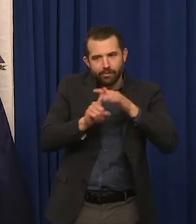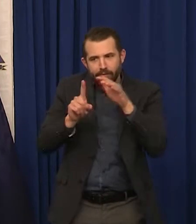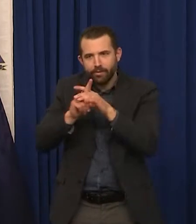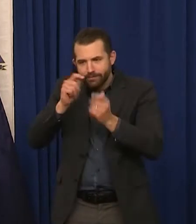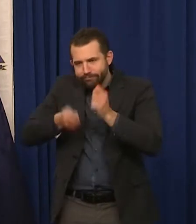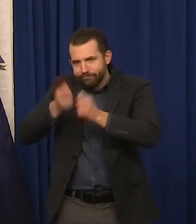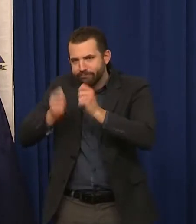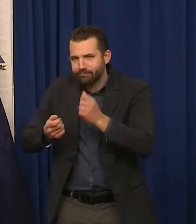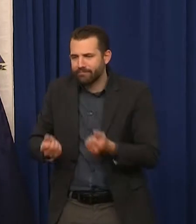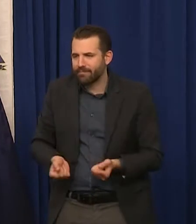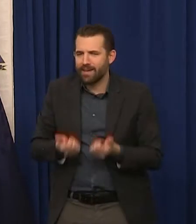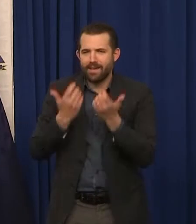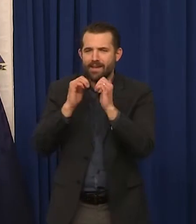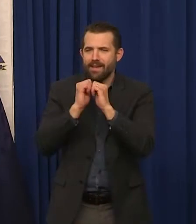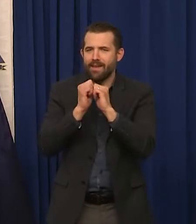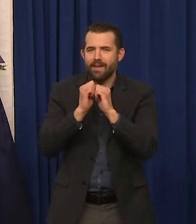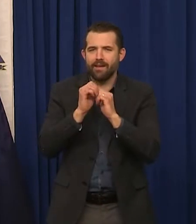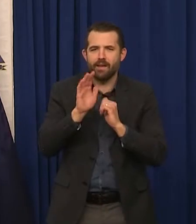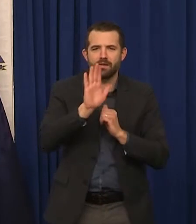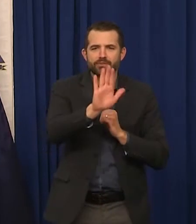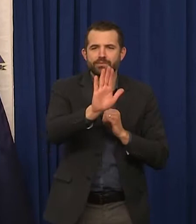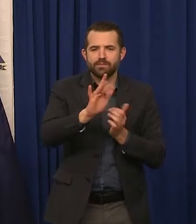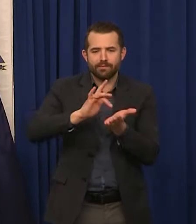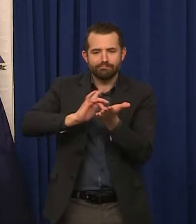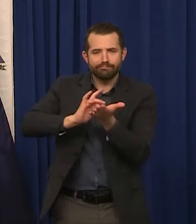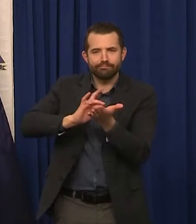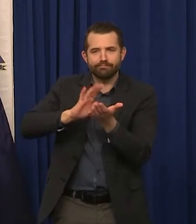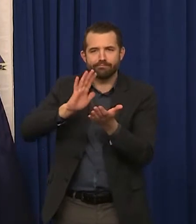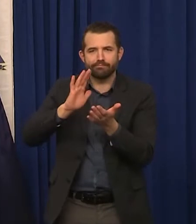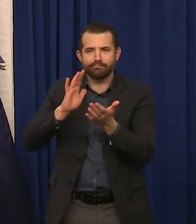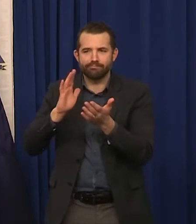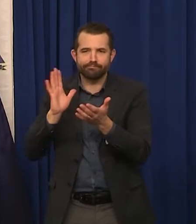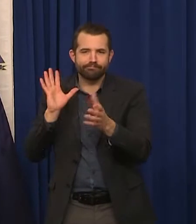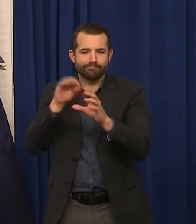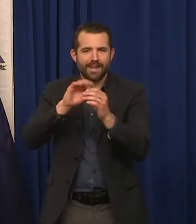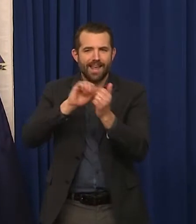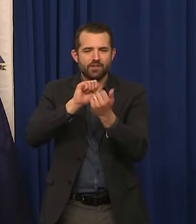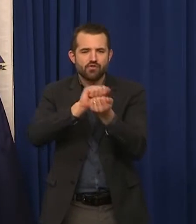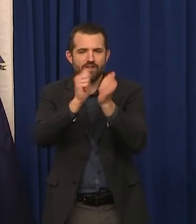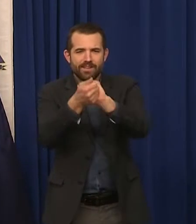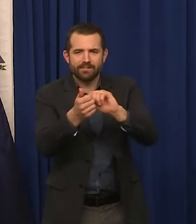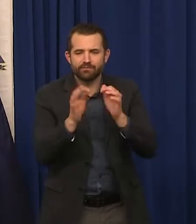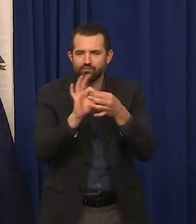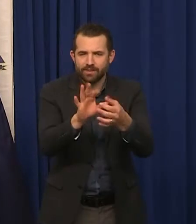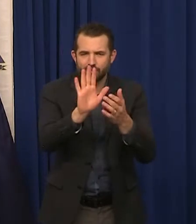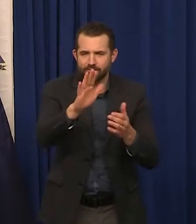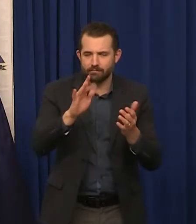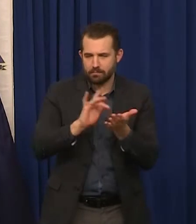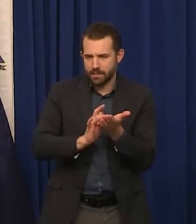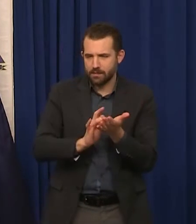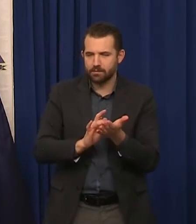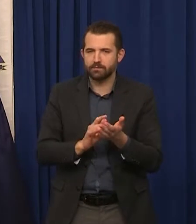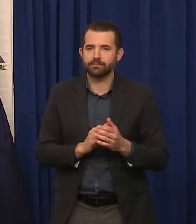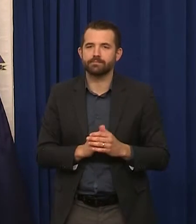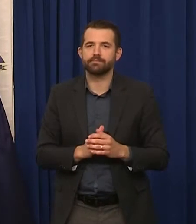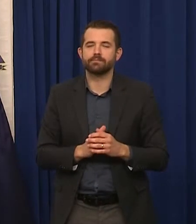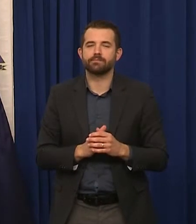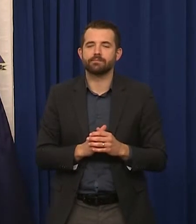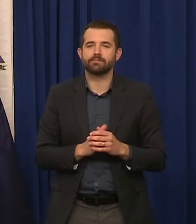you receive care has changed as well. The way you receive medical care right now may